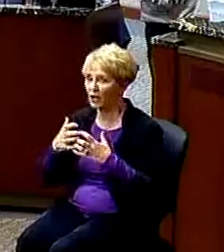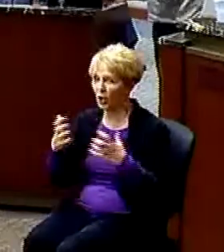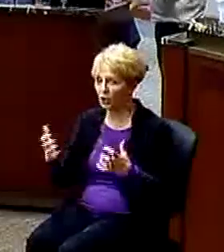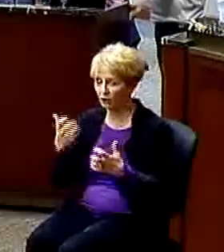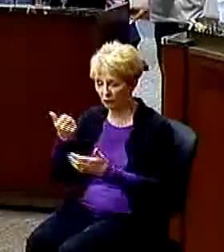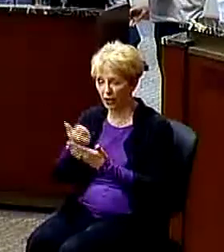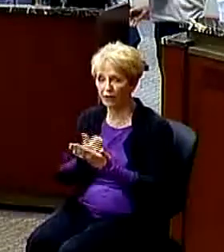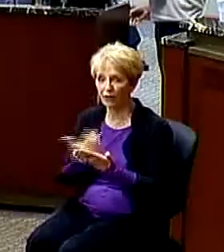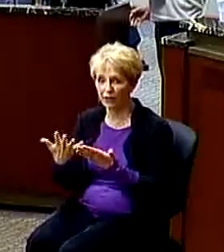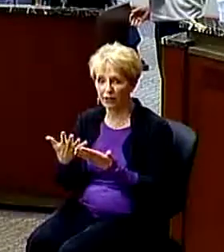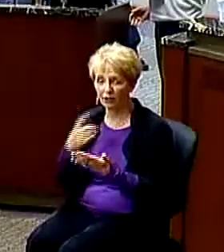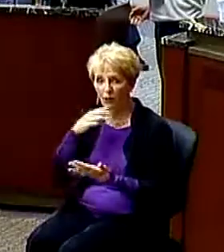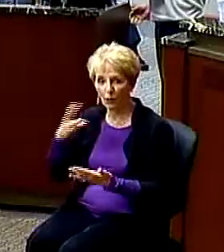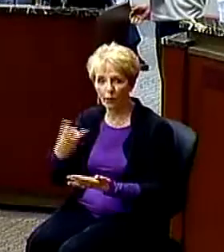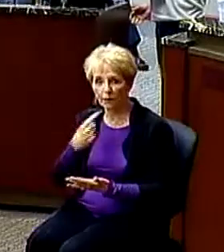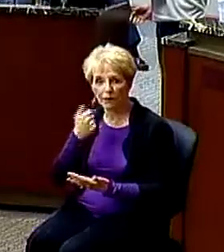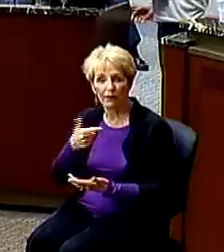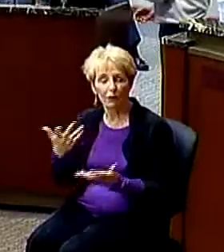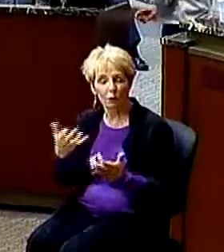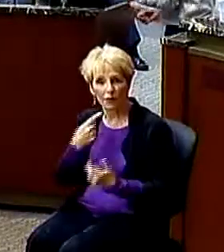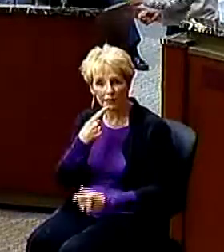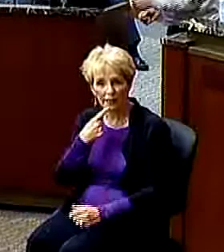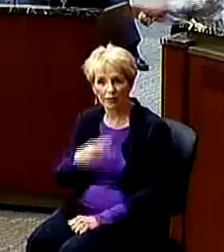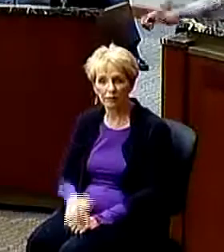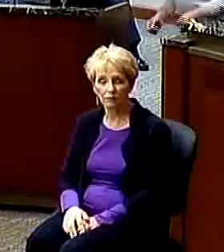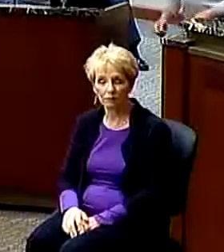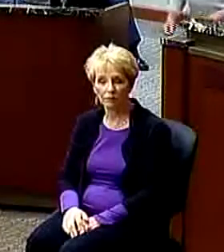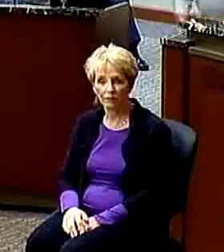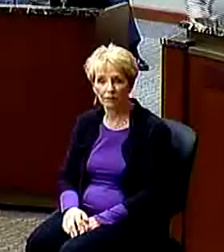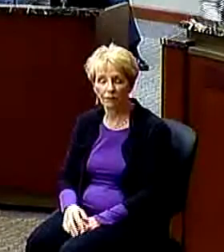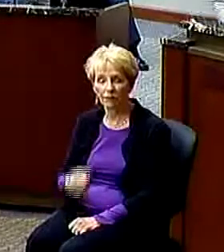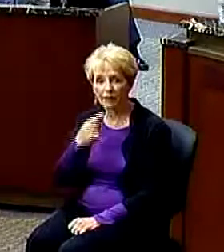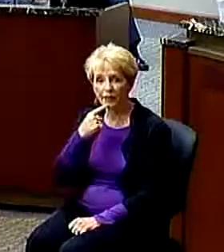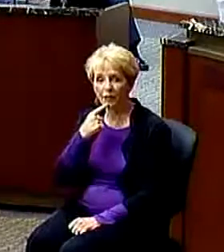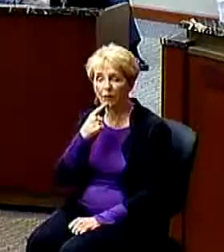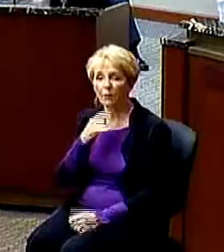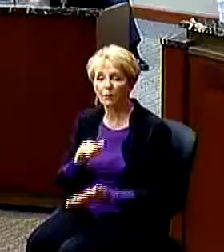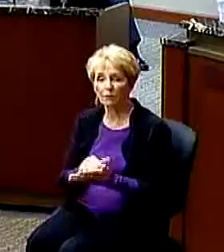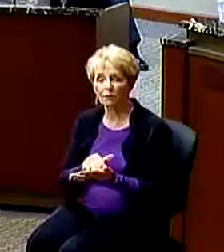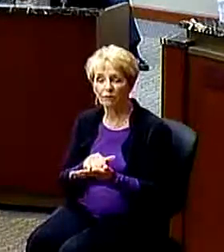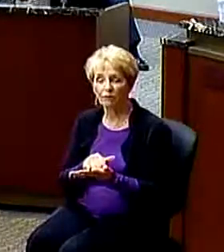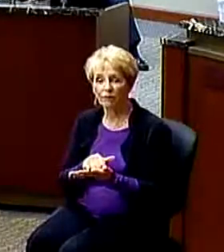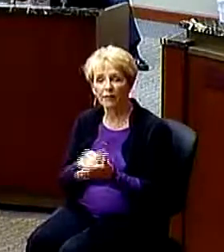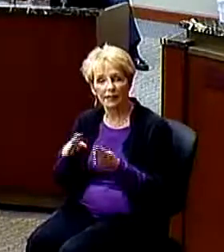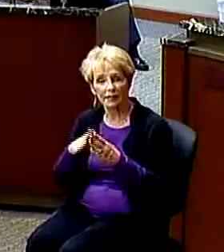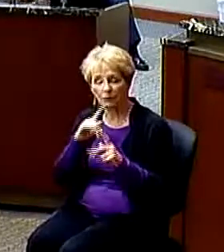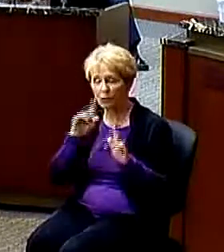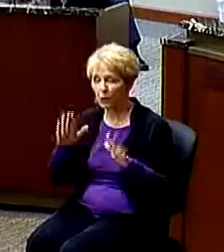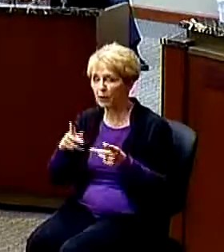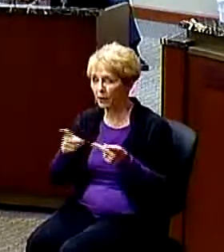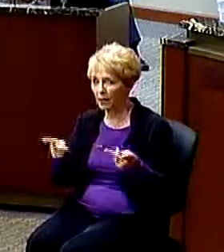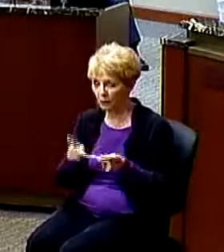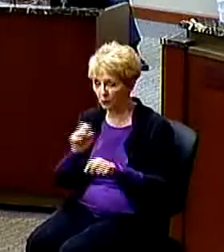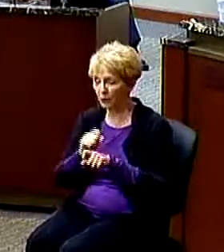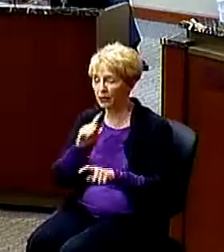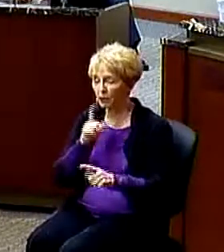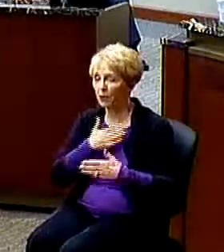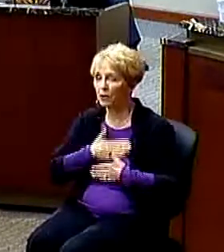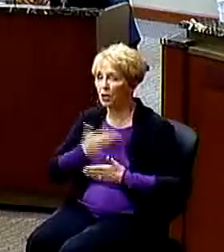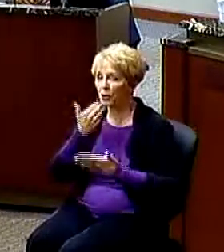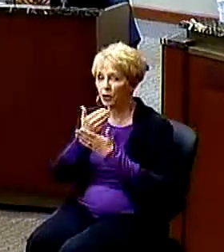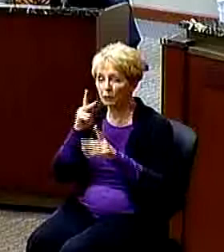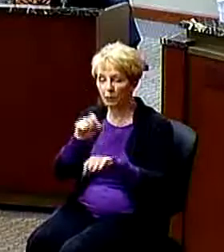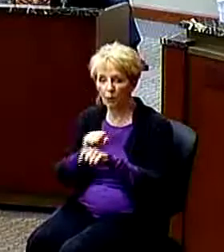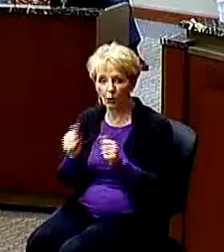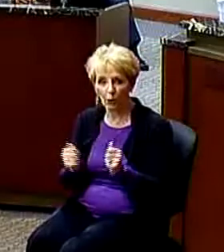everything. You're welcome to say anything you'd like to. Just simple. Well, of course, the city's been a great place to work, and I appreciate it. Good people to